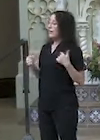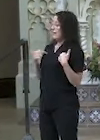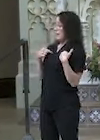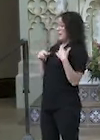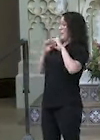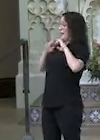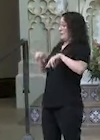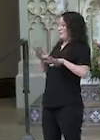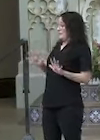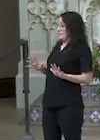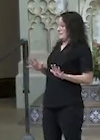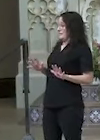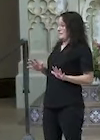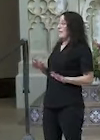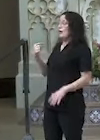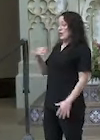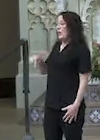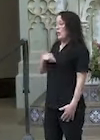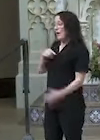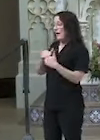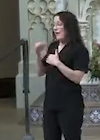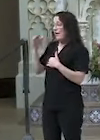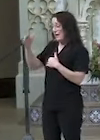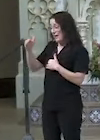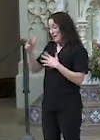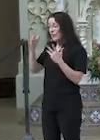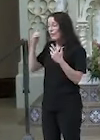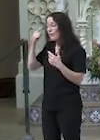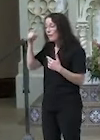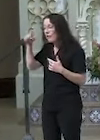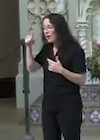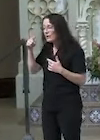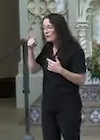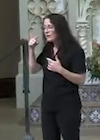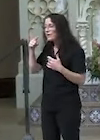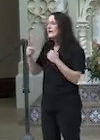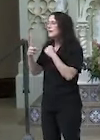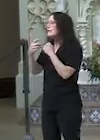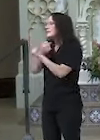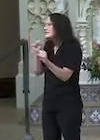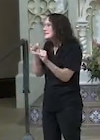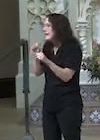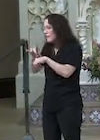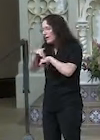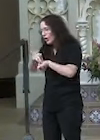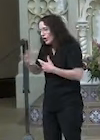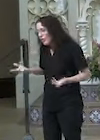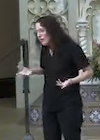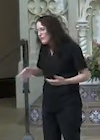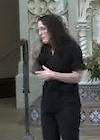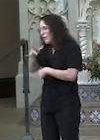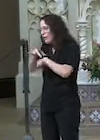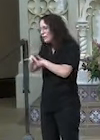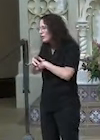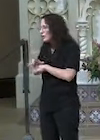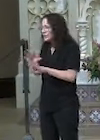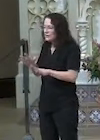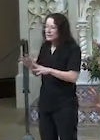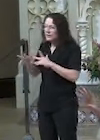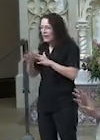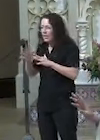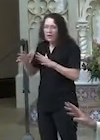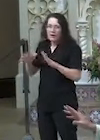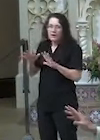say, we're getting ahead by saving Mother Earth. But anyway, we didn't make the leap